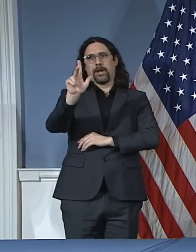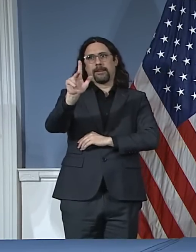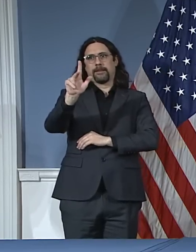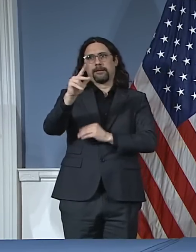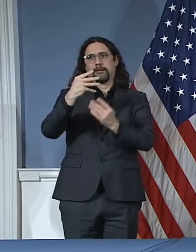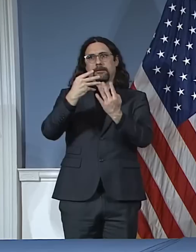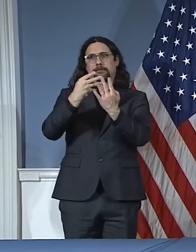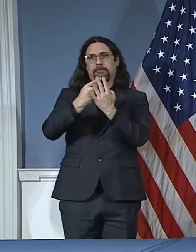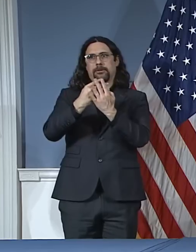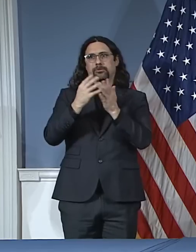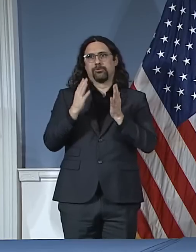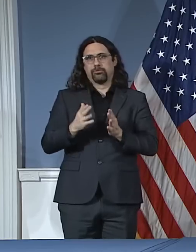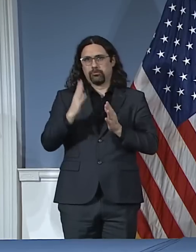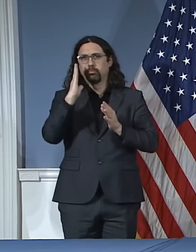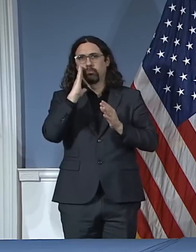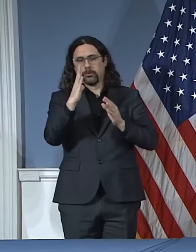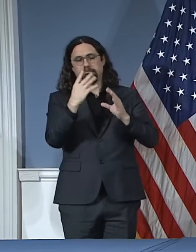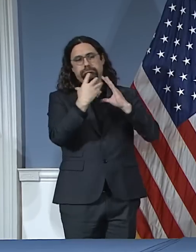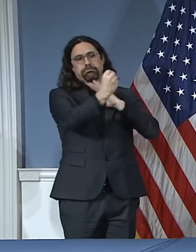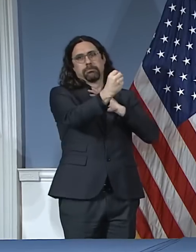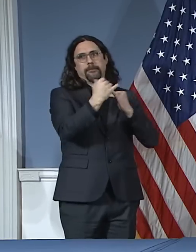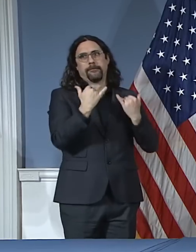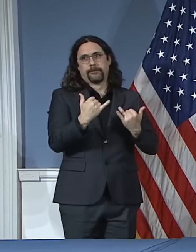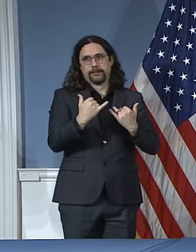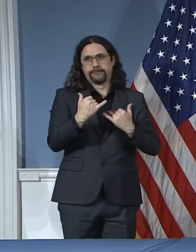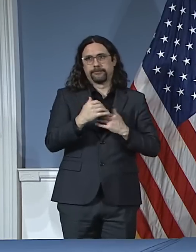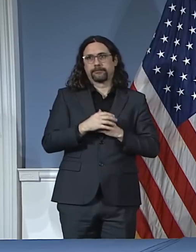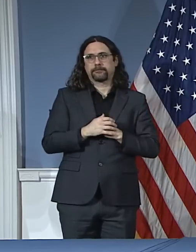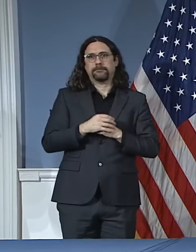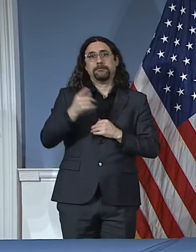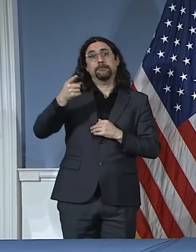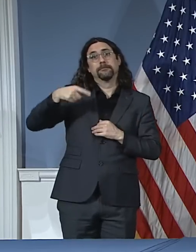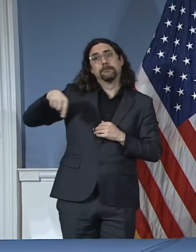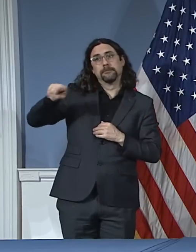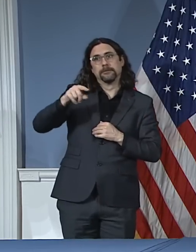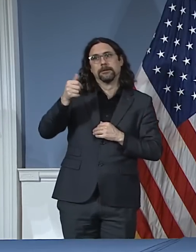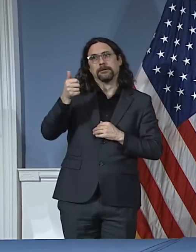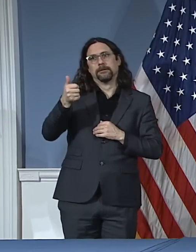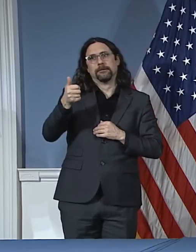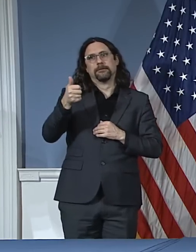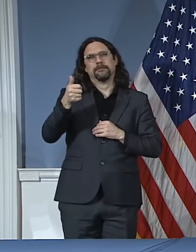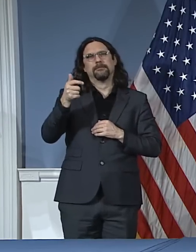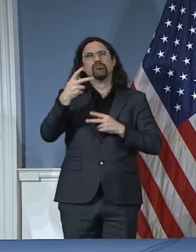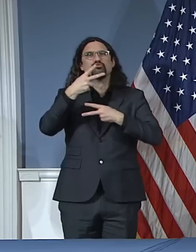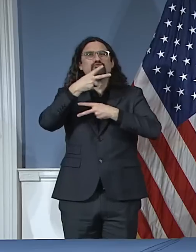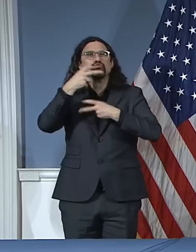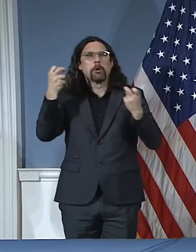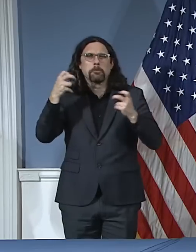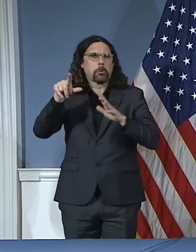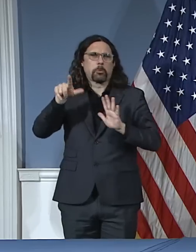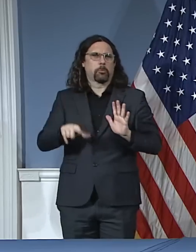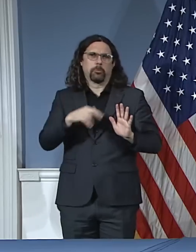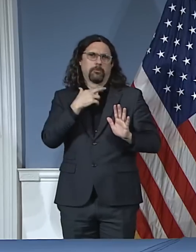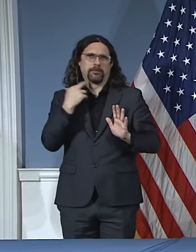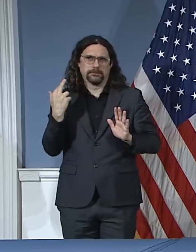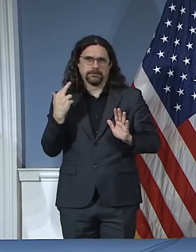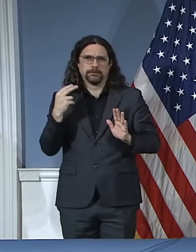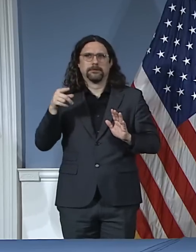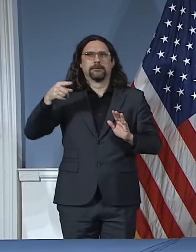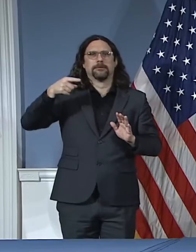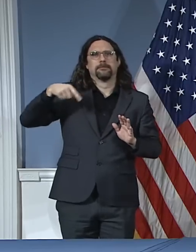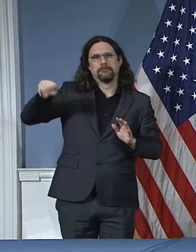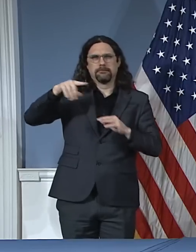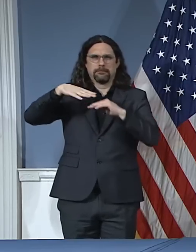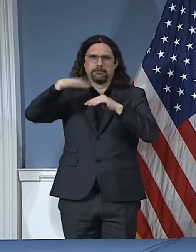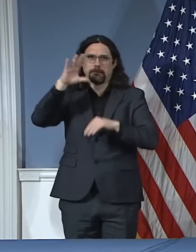and low risk to reoffend. Some others, we're awaiting a response from the state before they can be released.